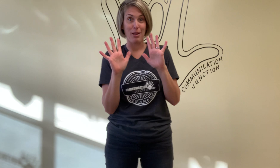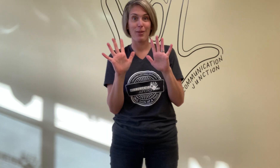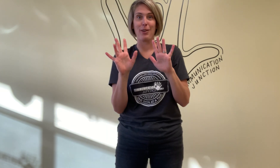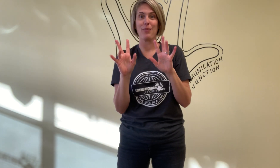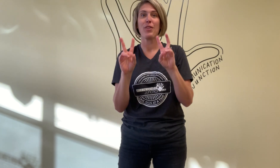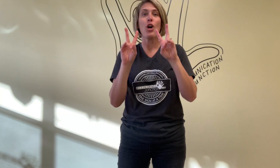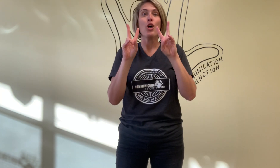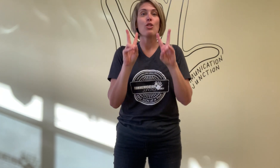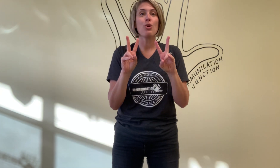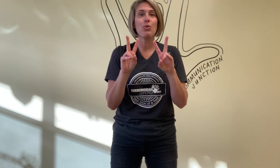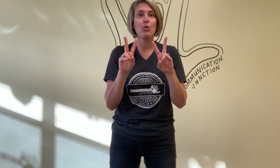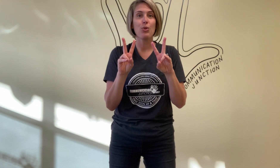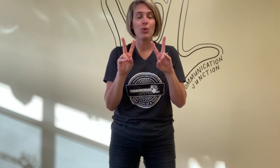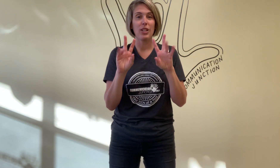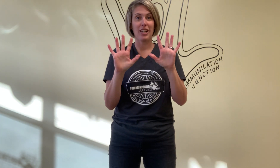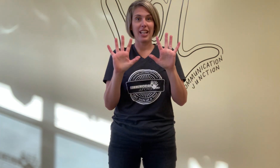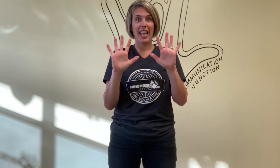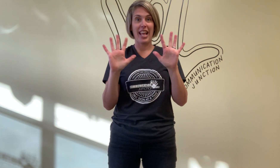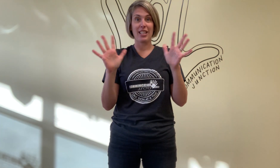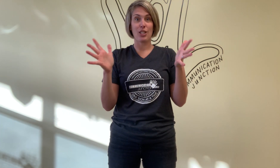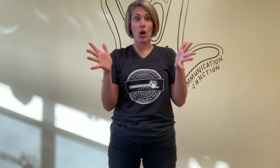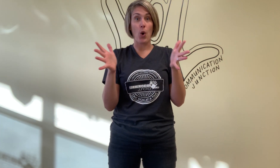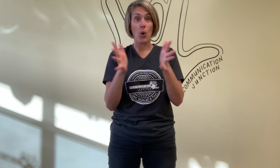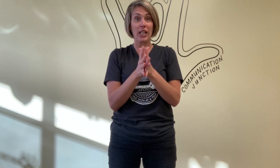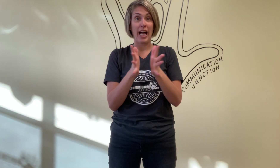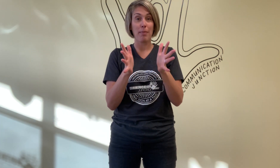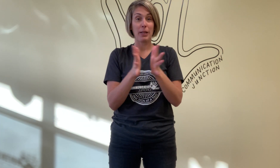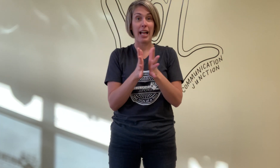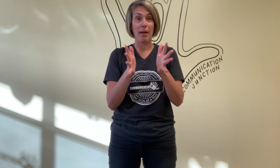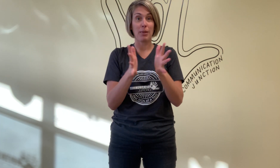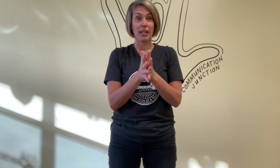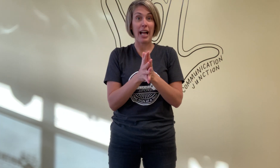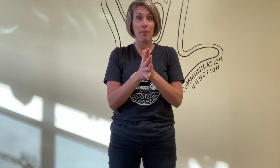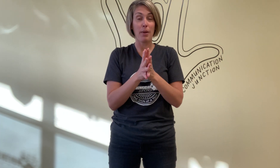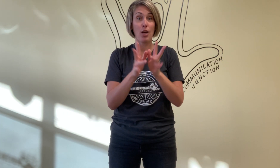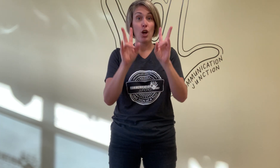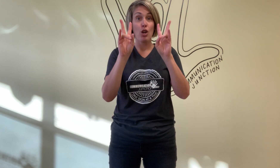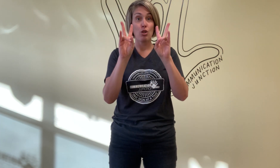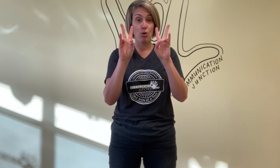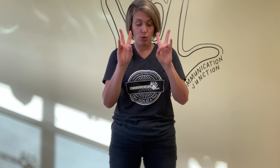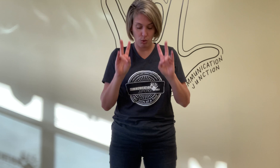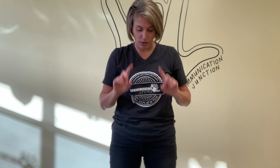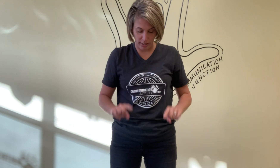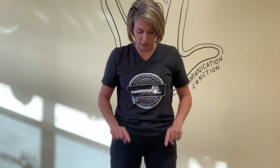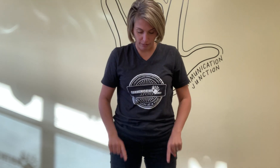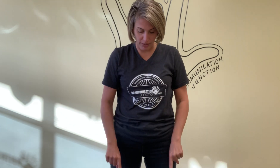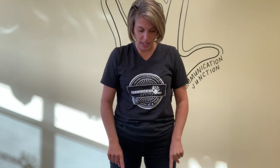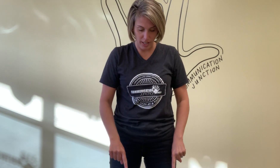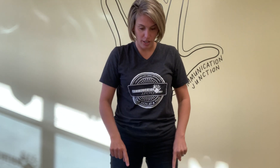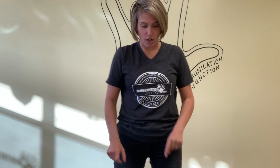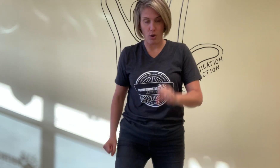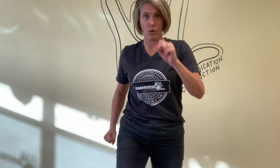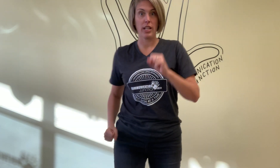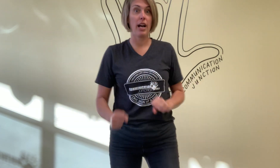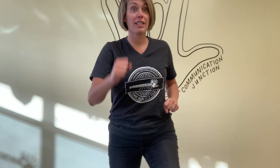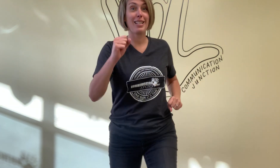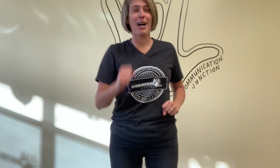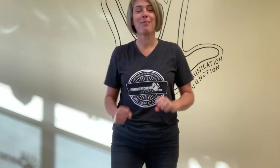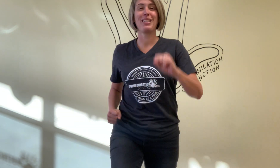go. Two little hands go clap, clap, clap. Two little feet go stomp, stomp,